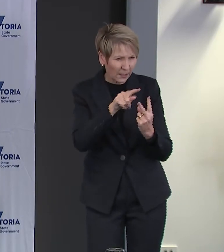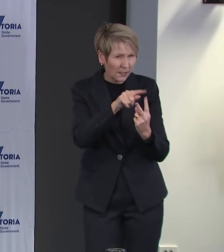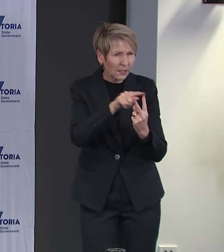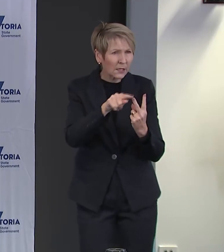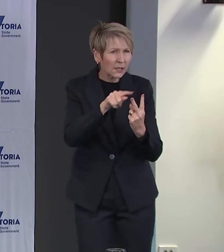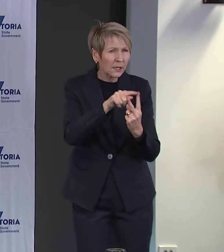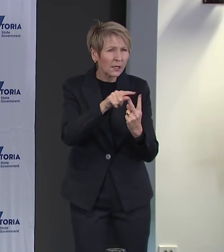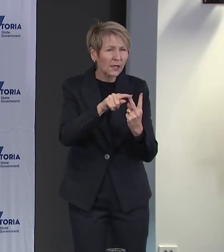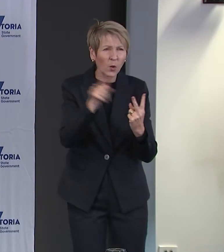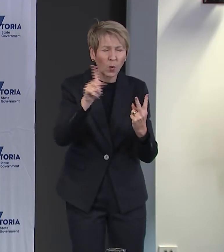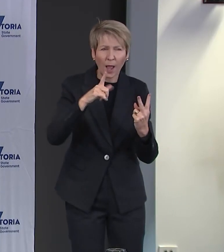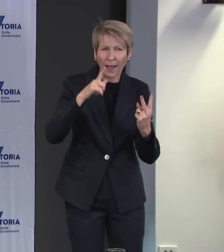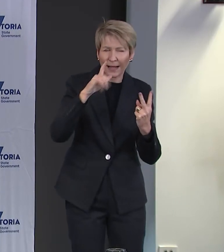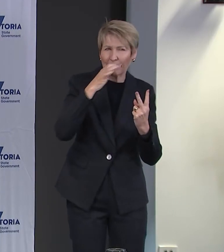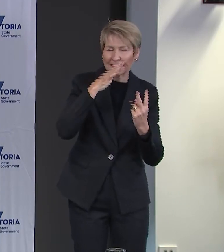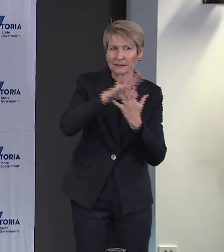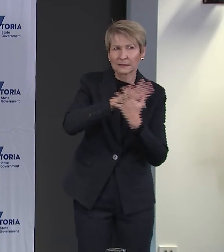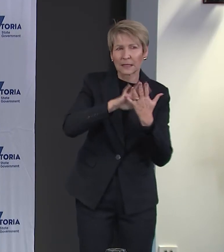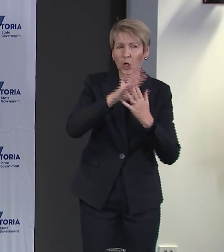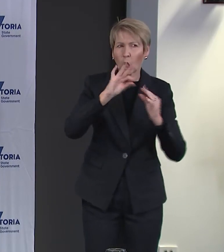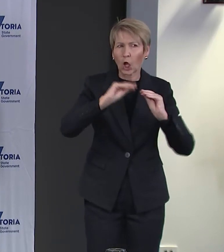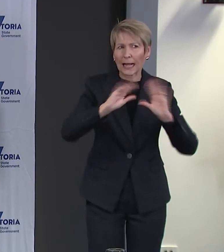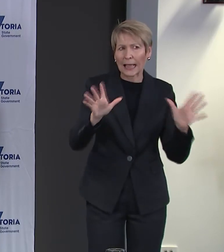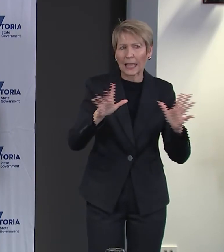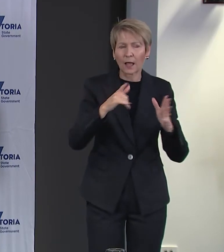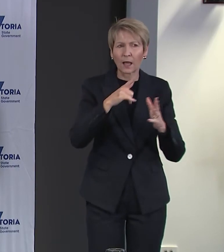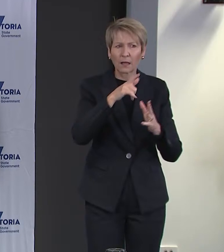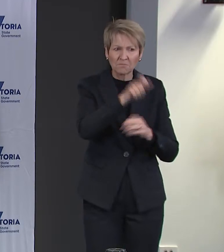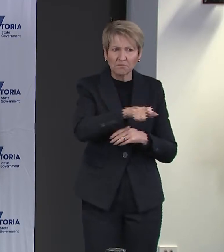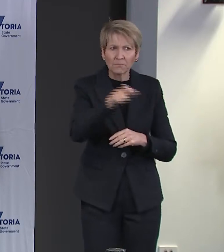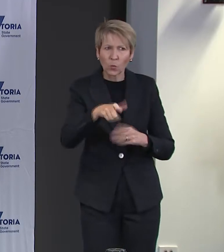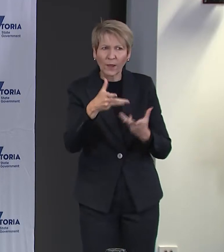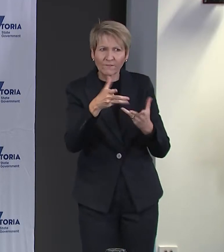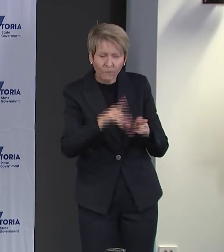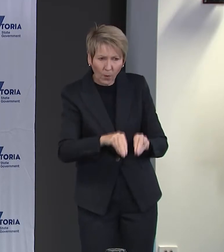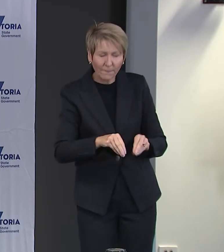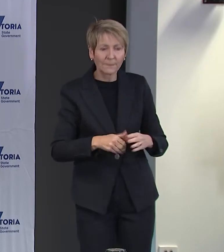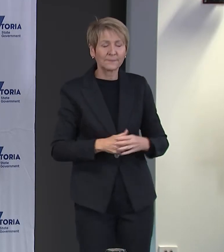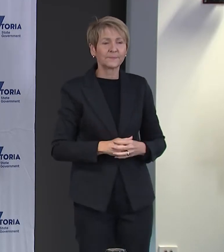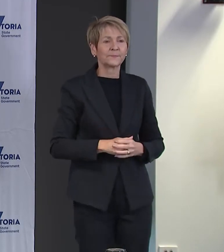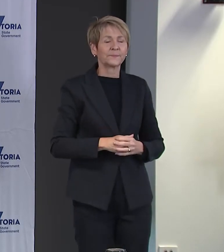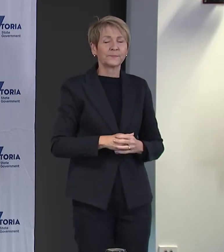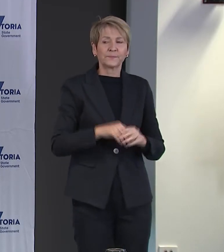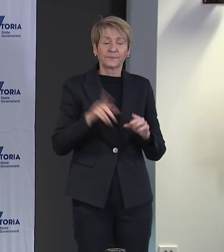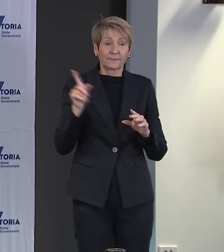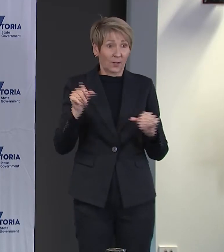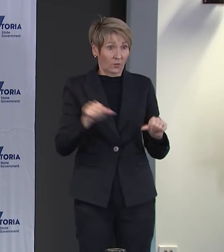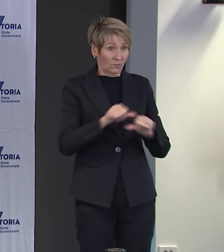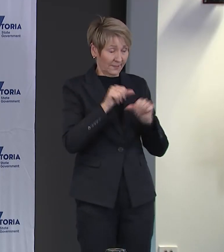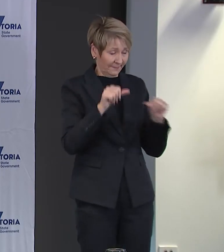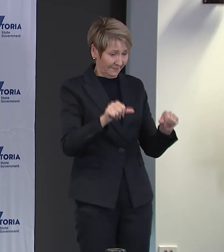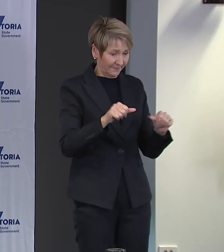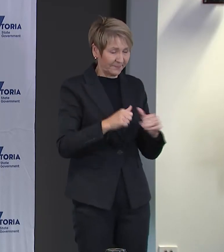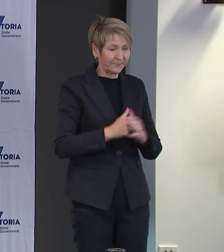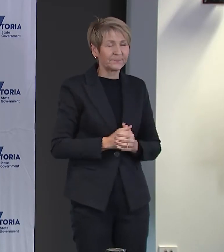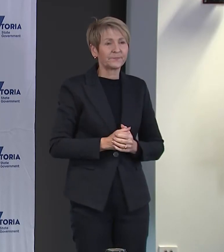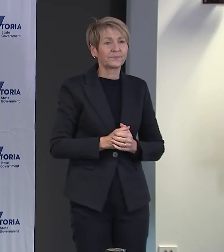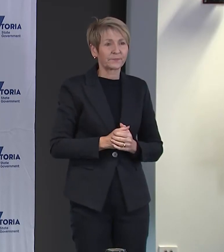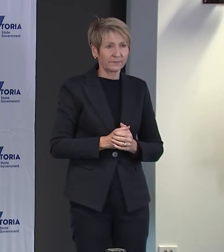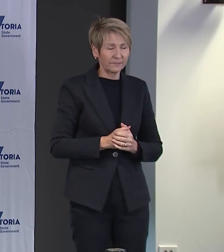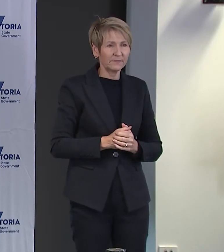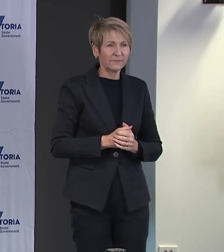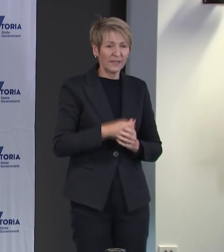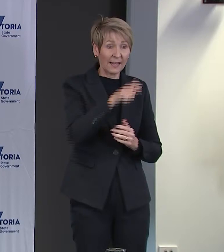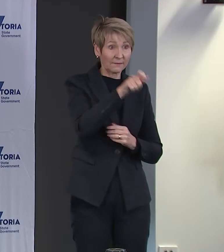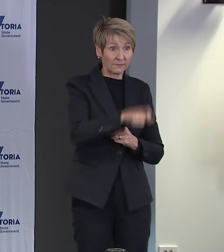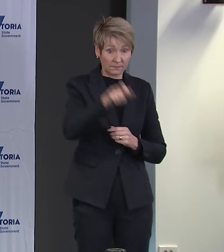2, where you presume they picked it up from? Yep. So case 1. Case 1 of the new cases, the unlinked cases